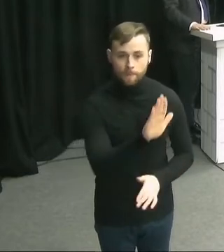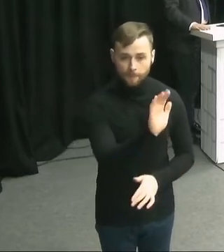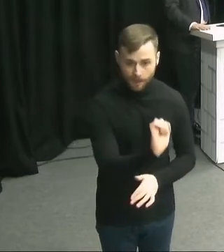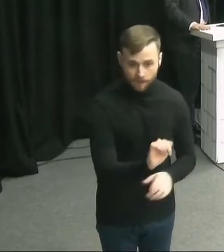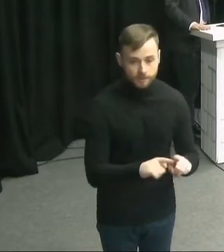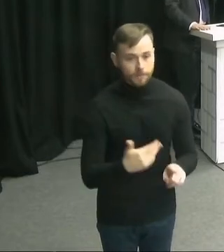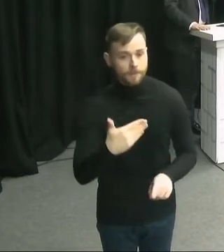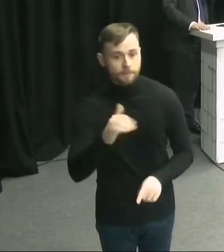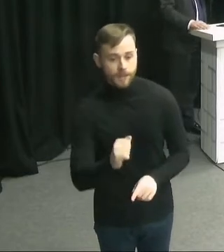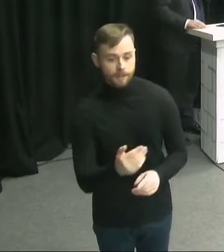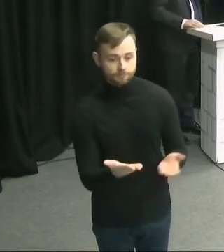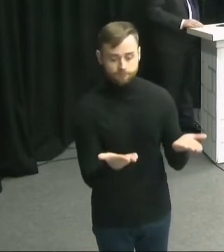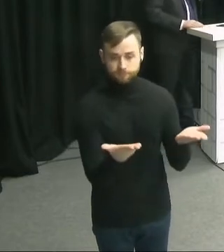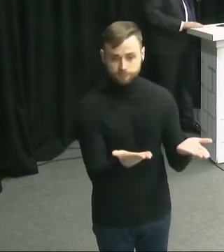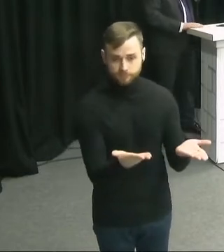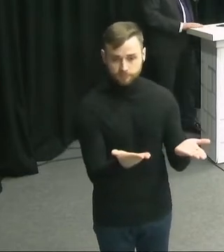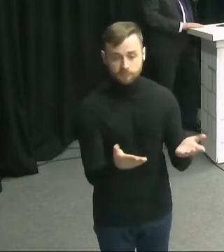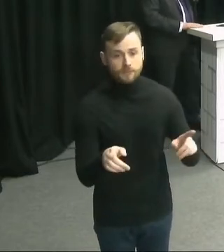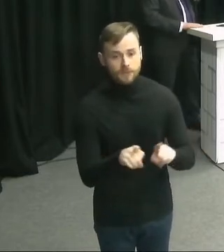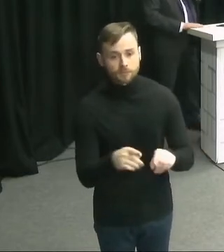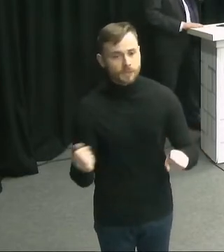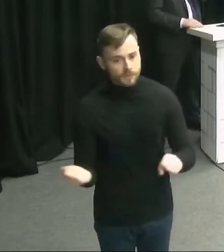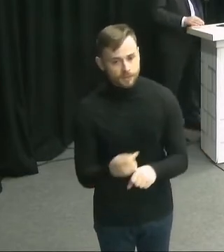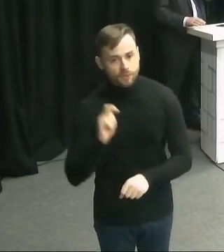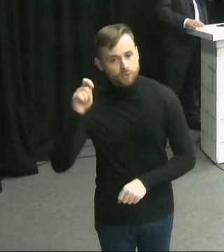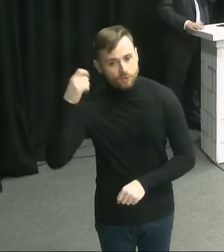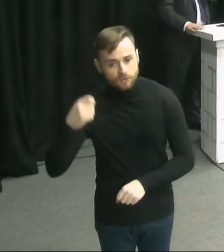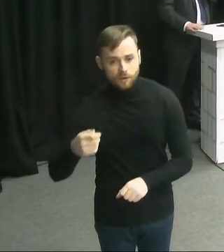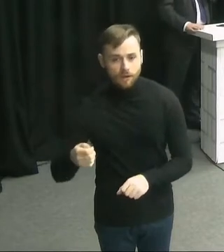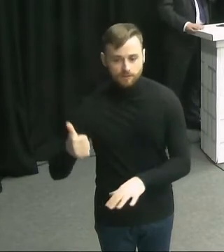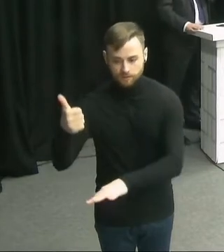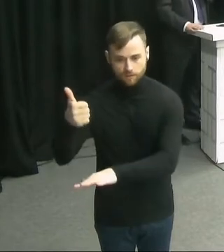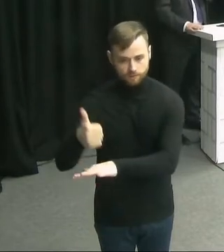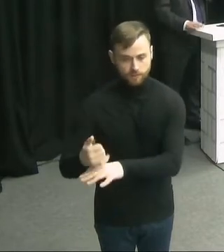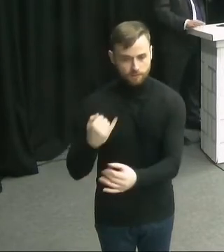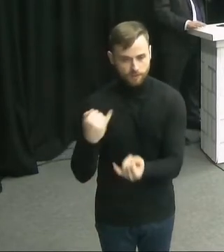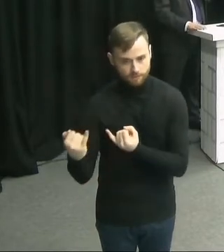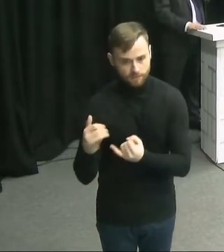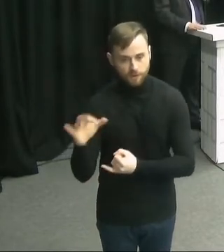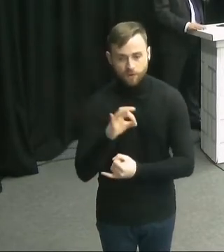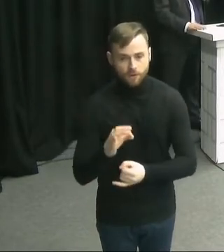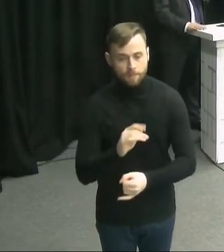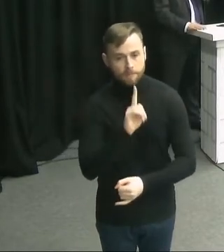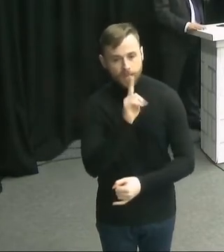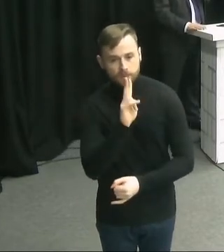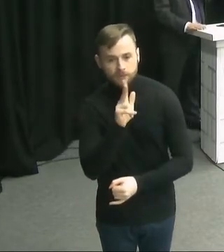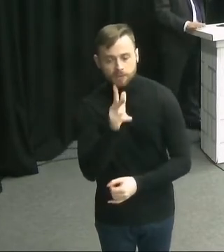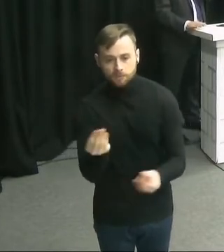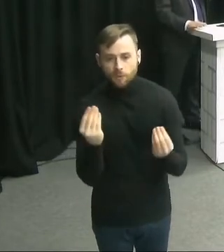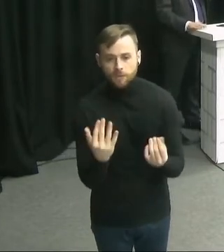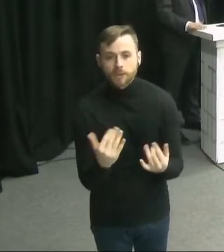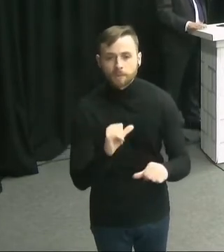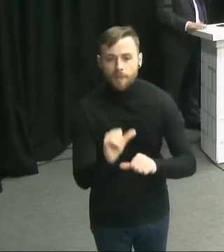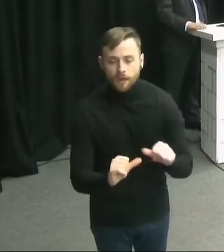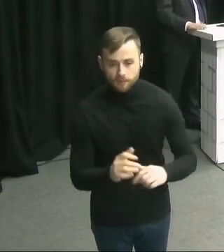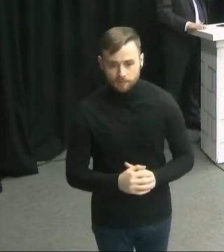the bachelor's studies and the master's studies should be able to offer such type of studies.